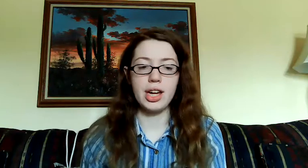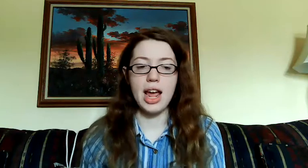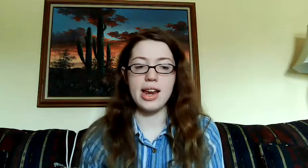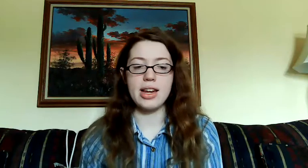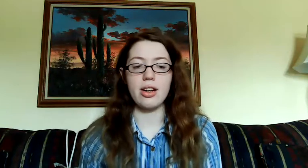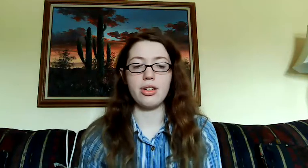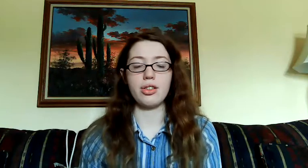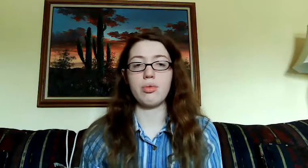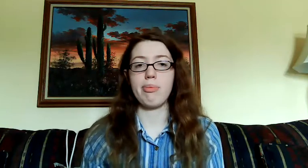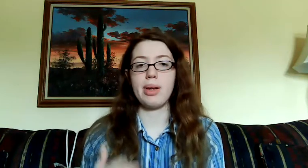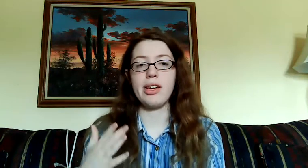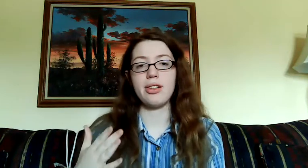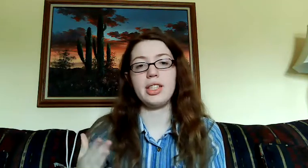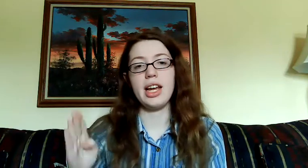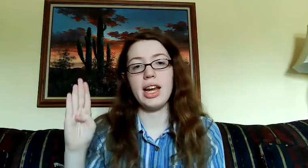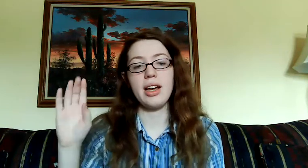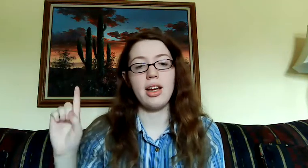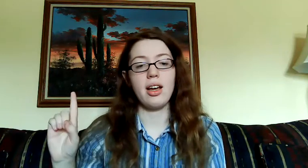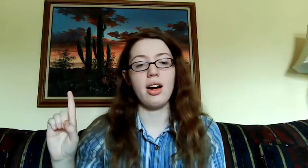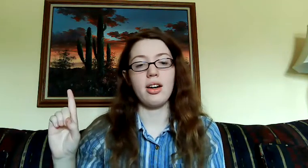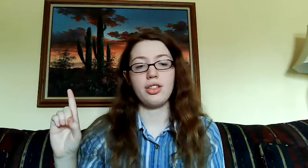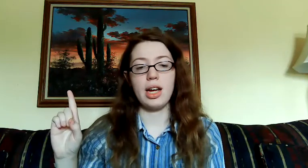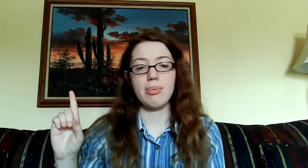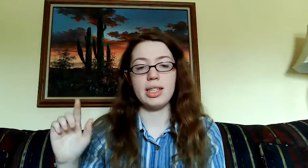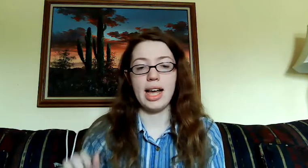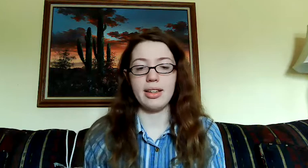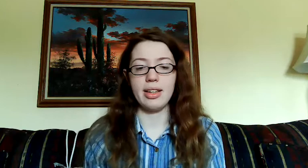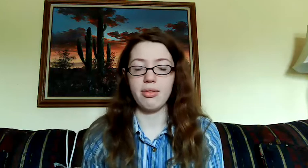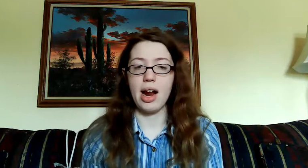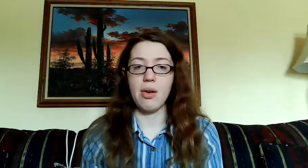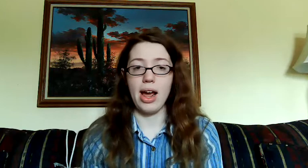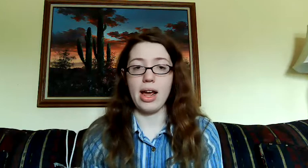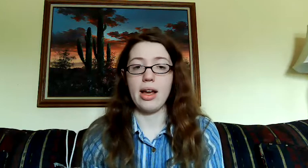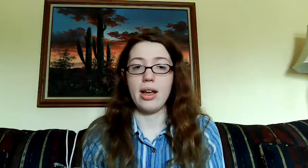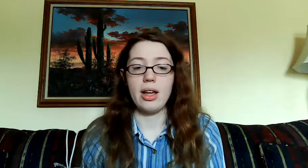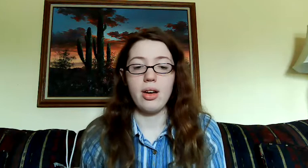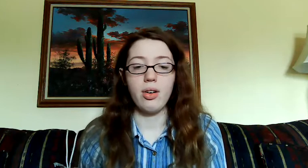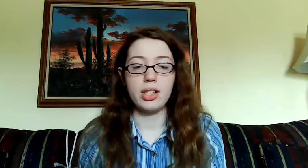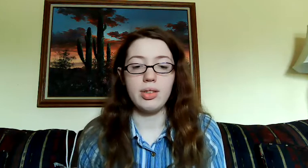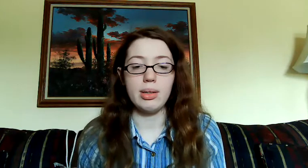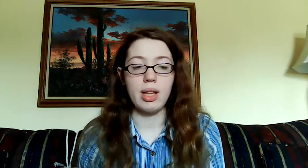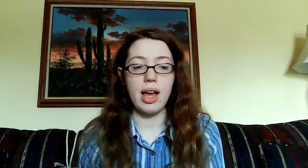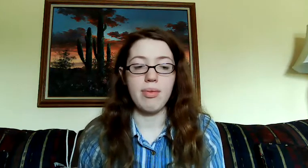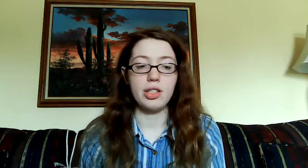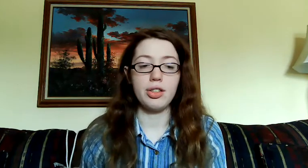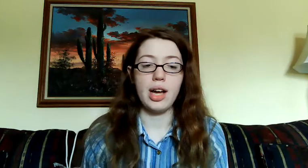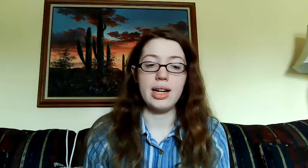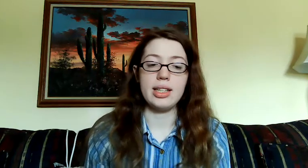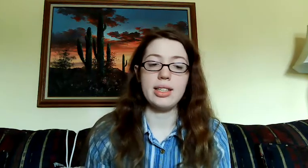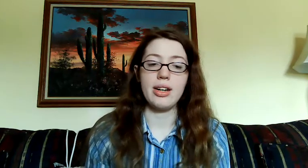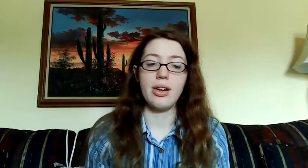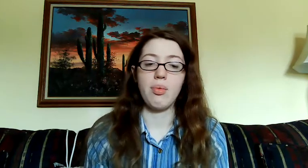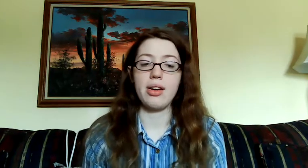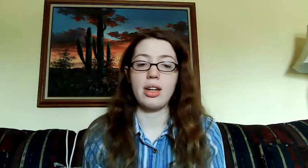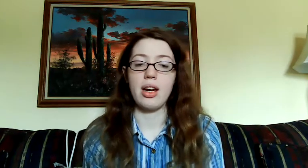and E are used when B or D aren't shaped exactly the right way, or to imply what you're signing is thicker and wider than an object